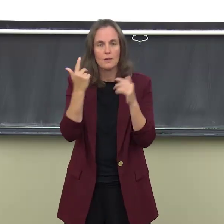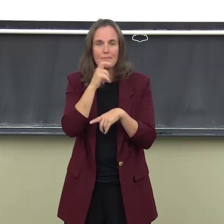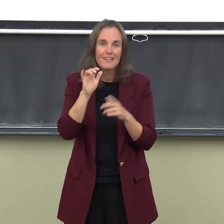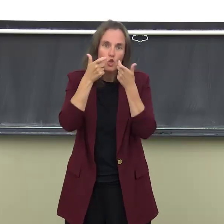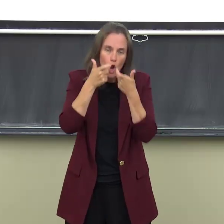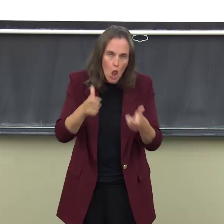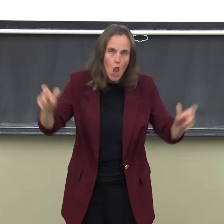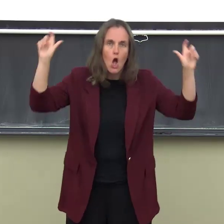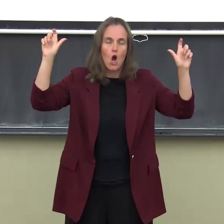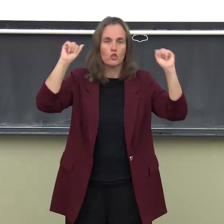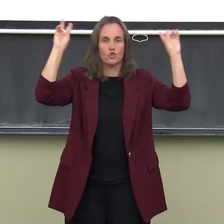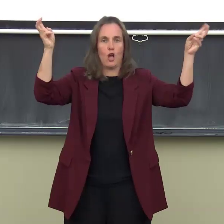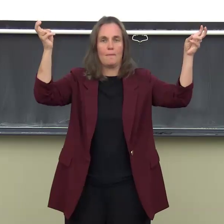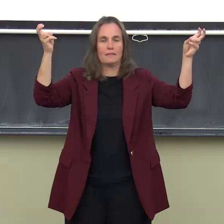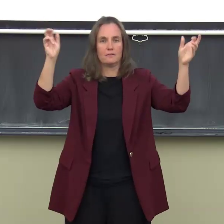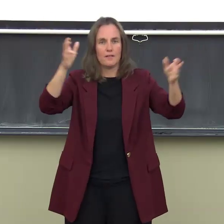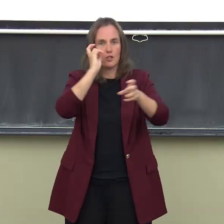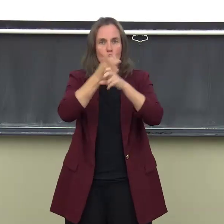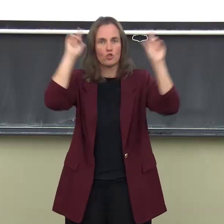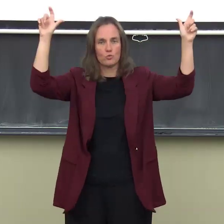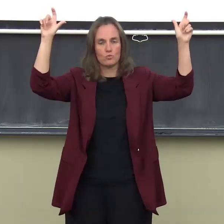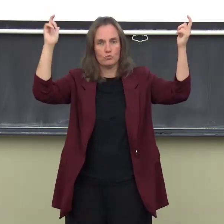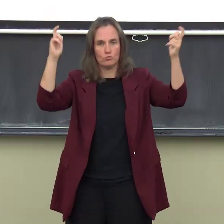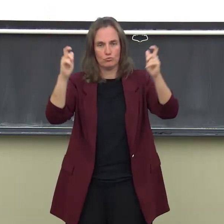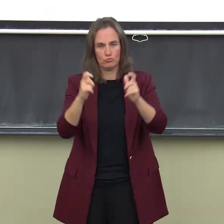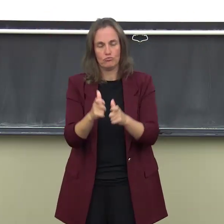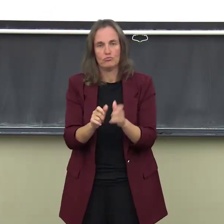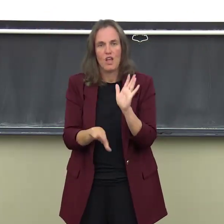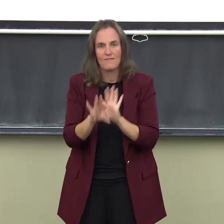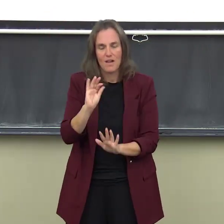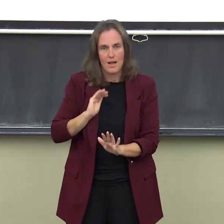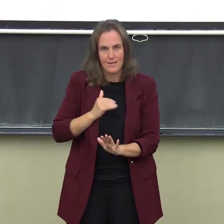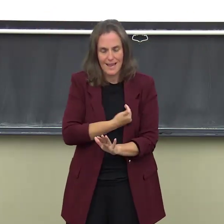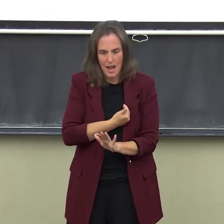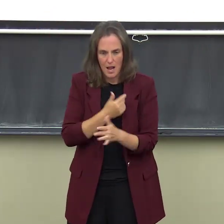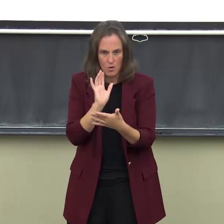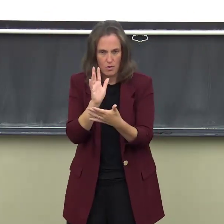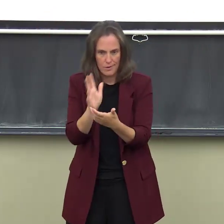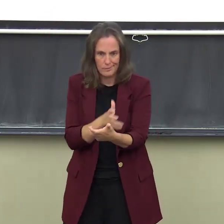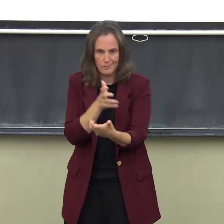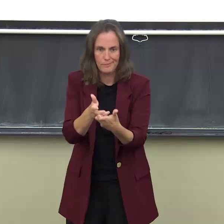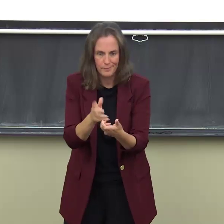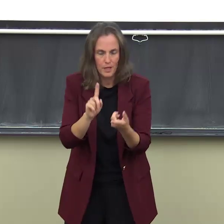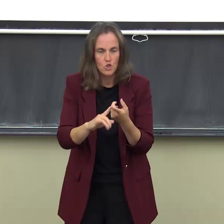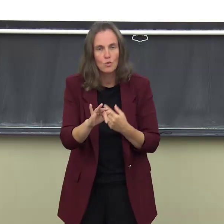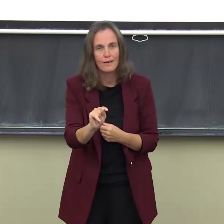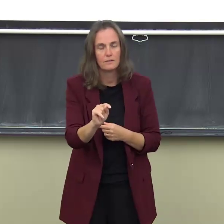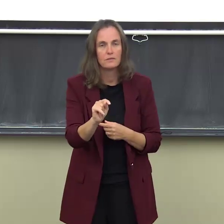topics. It's really hard to tie or find our ties into them. But I think what we